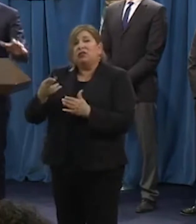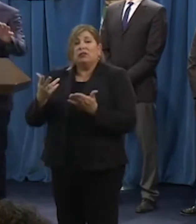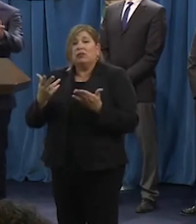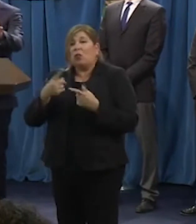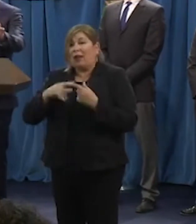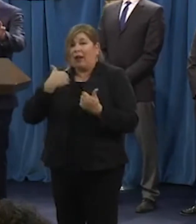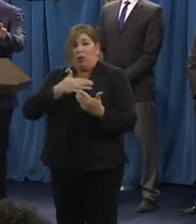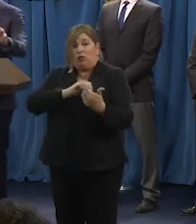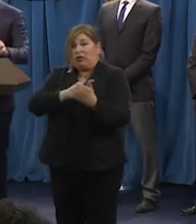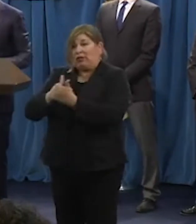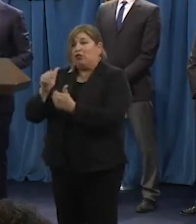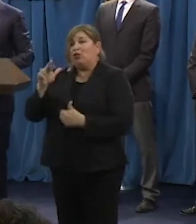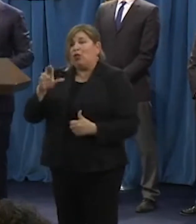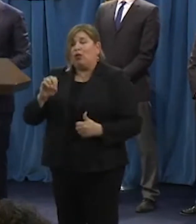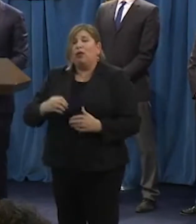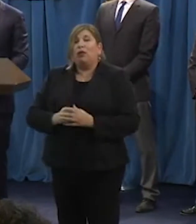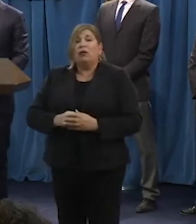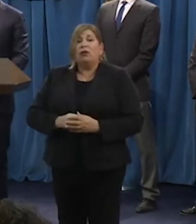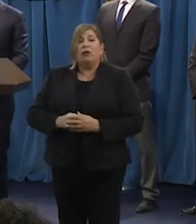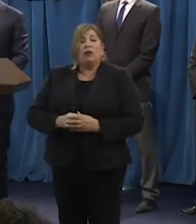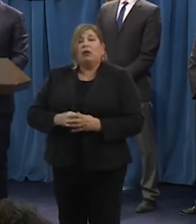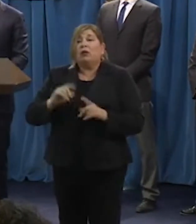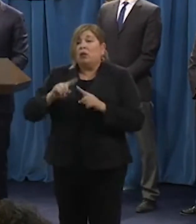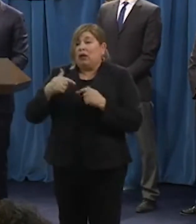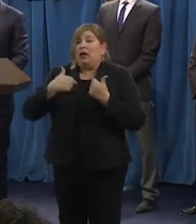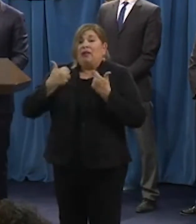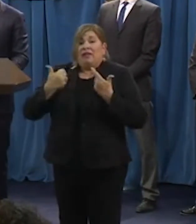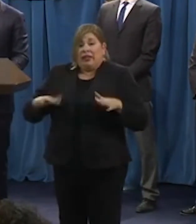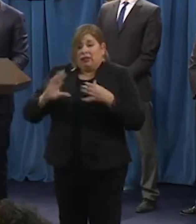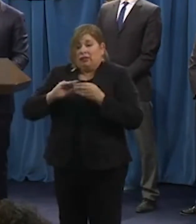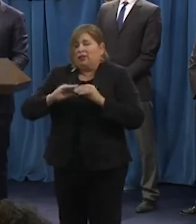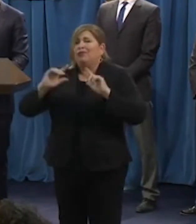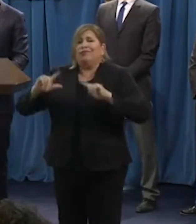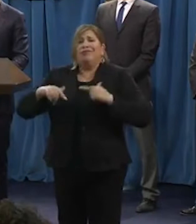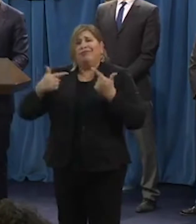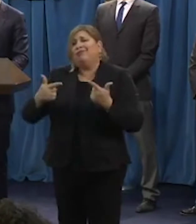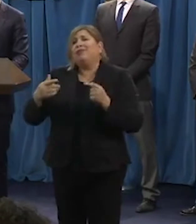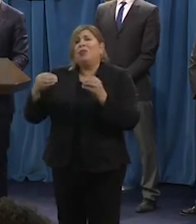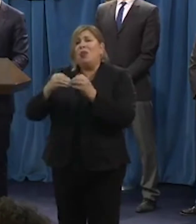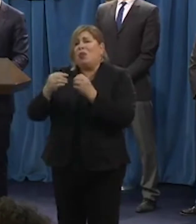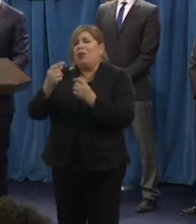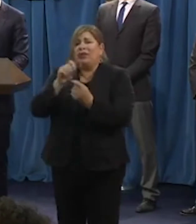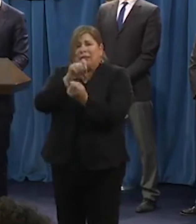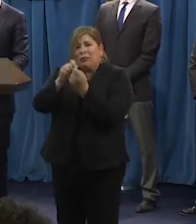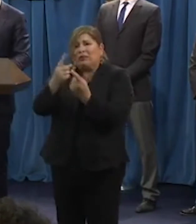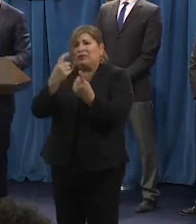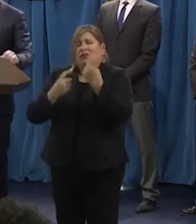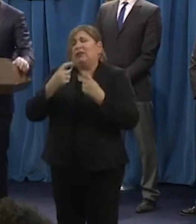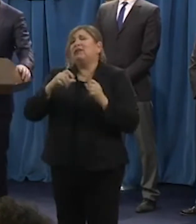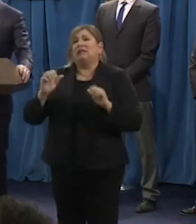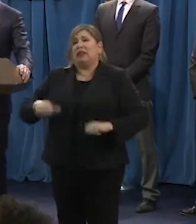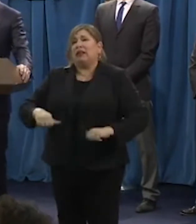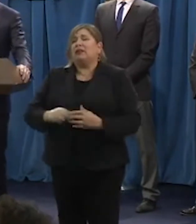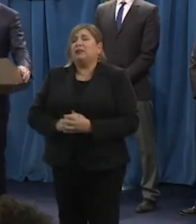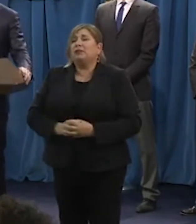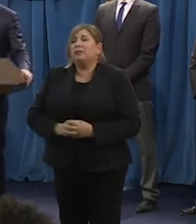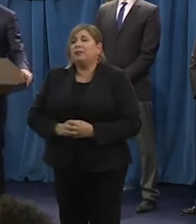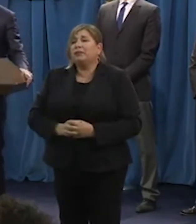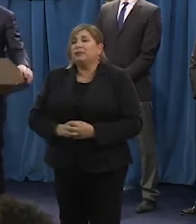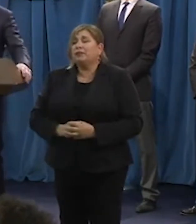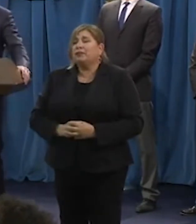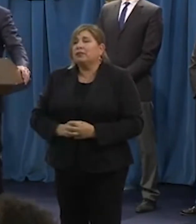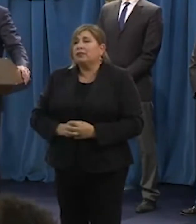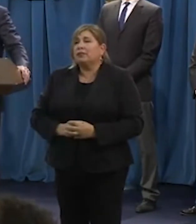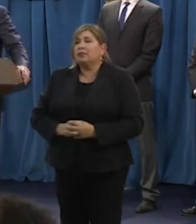what those are. And I'm happy, when I'm included, to answer more detailed questions if you have them on that topic. As it relates to